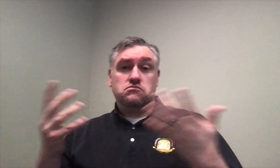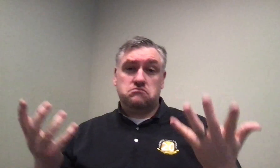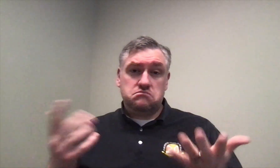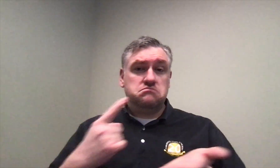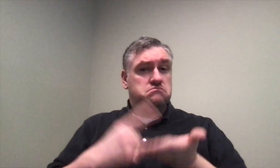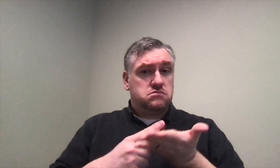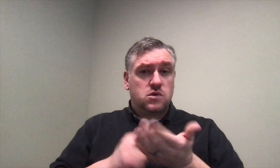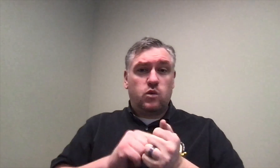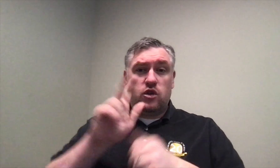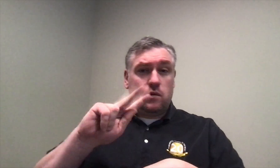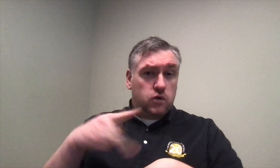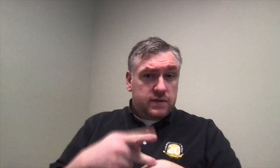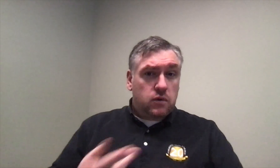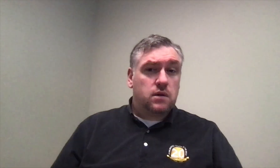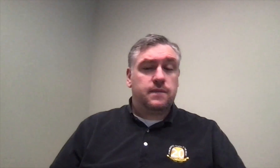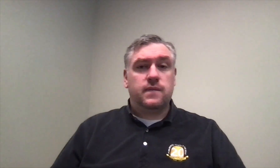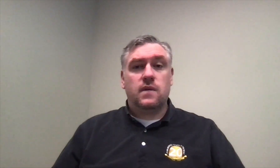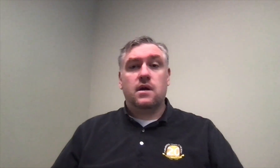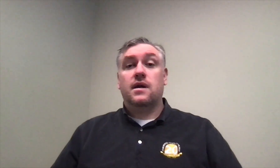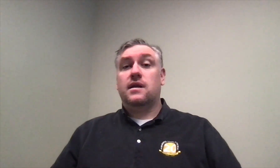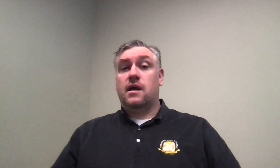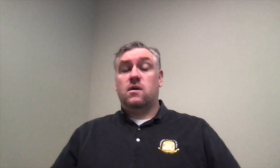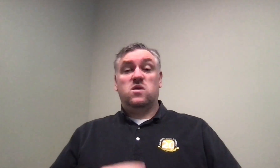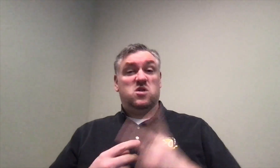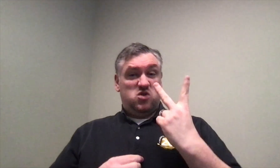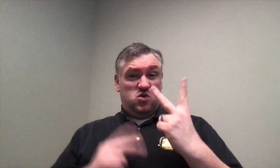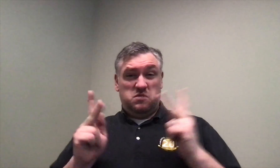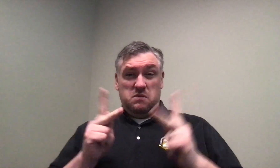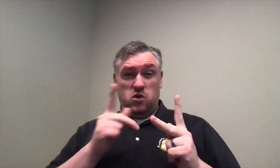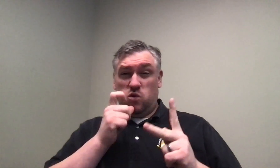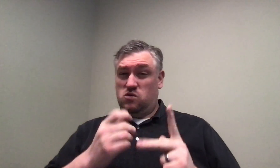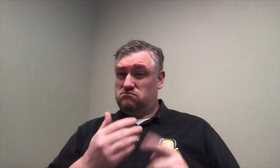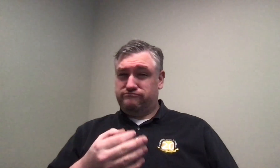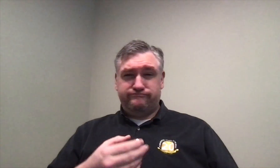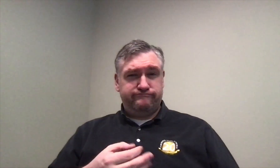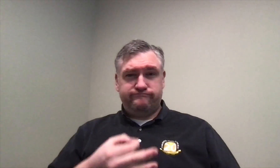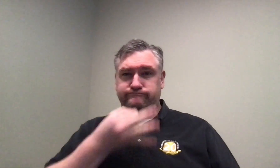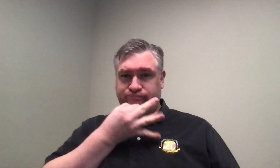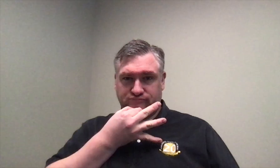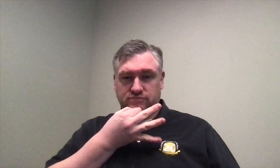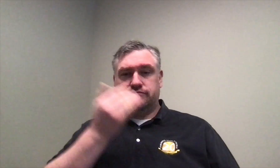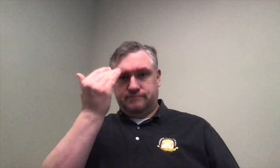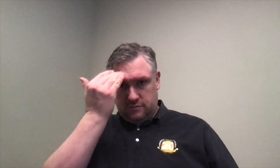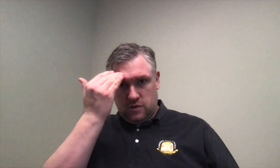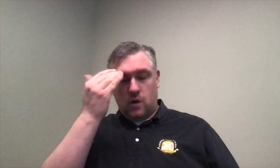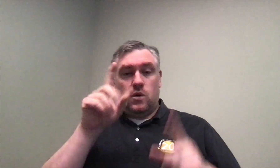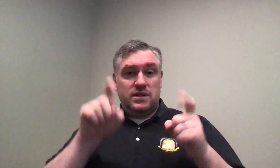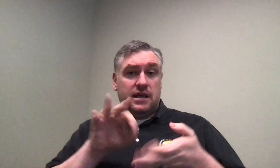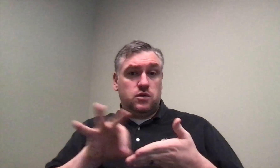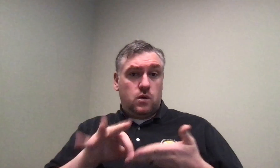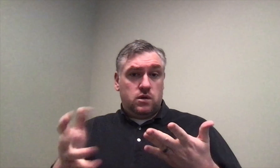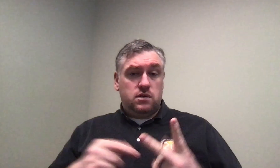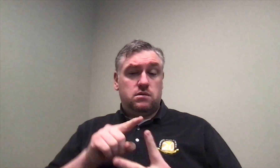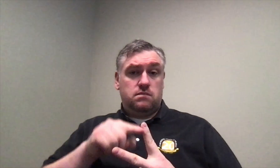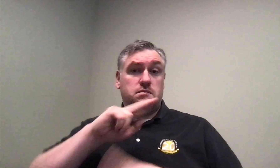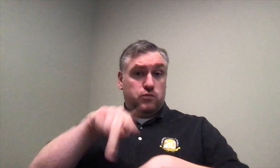discuss with your principal what it means. Two people who are experts at knowing what the test scores mean, the principal and the